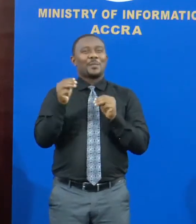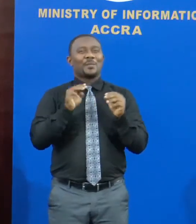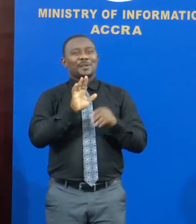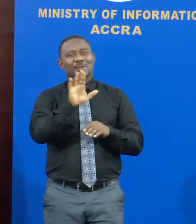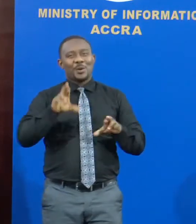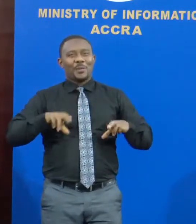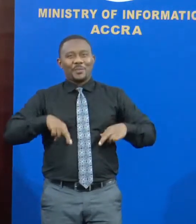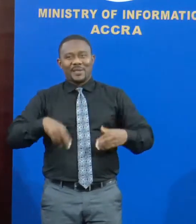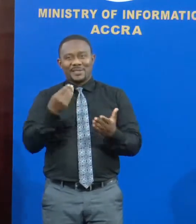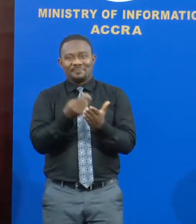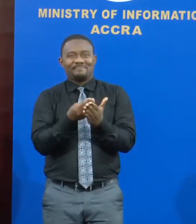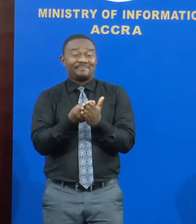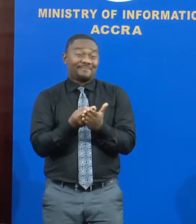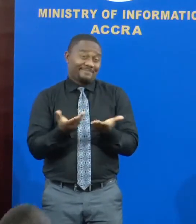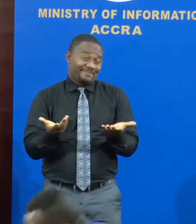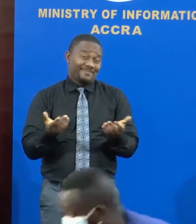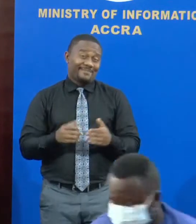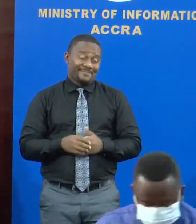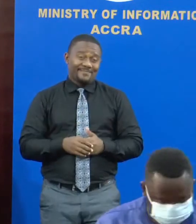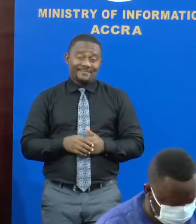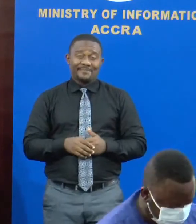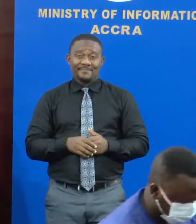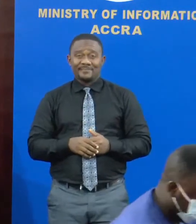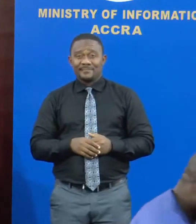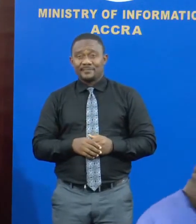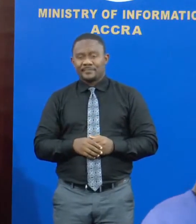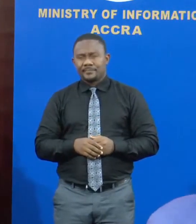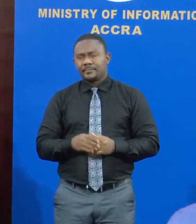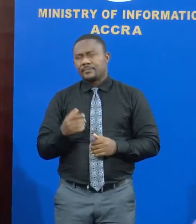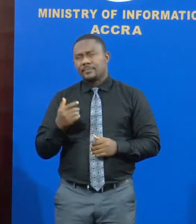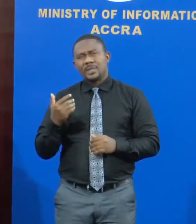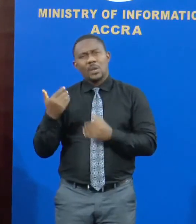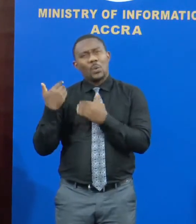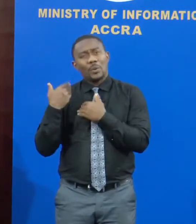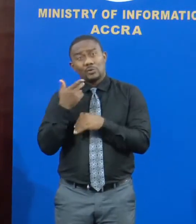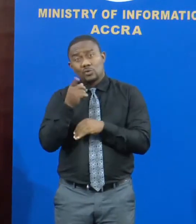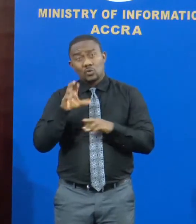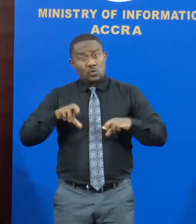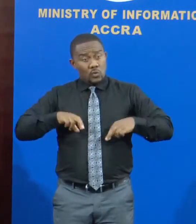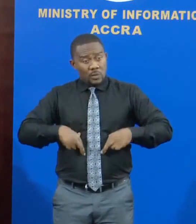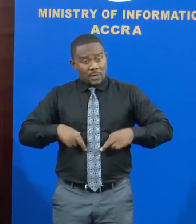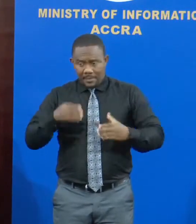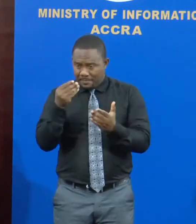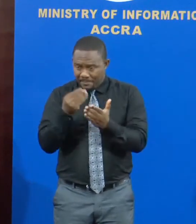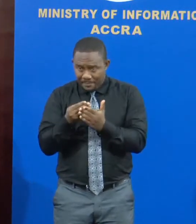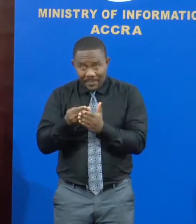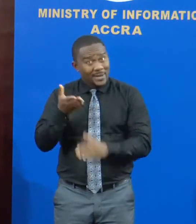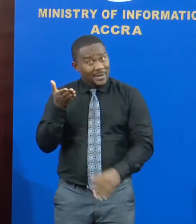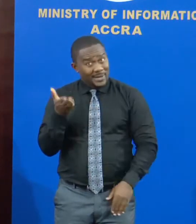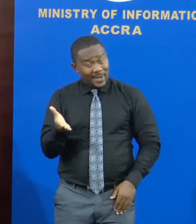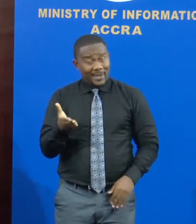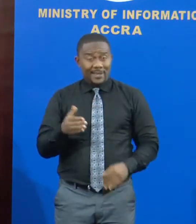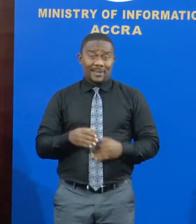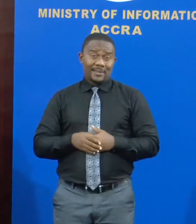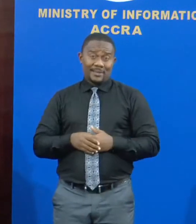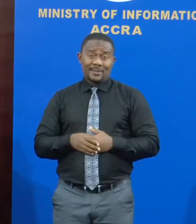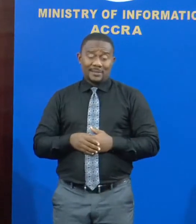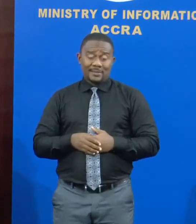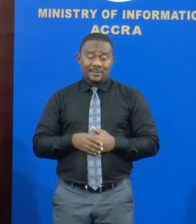pensions. We are ensuring that you retire in dignity and that